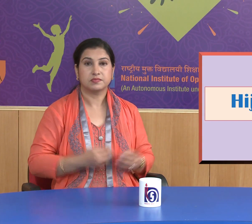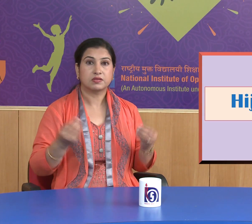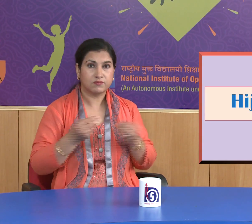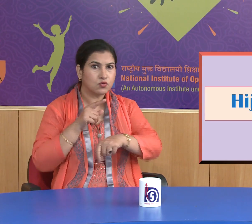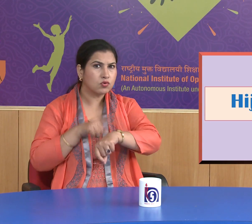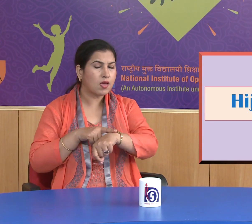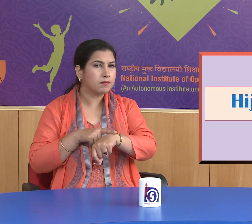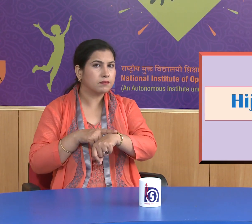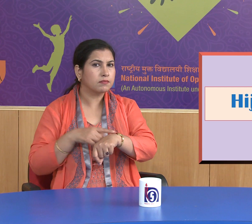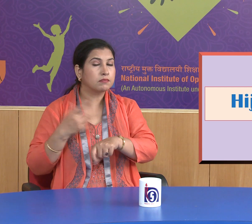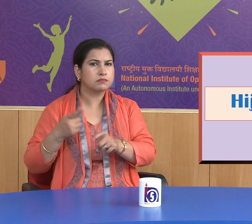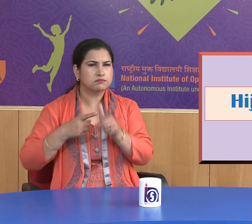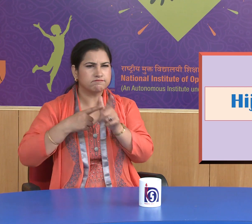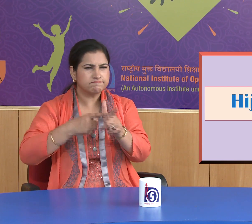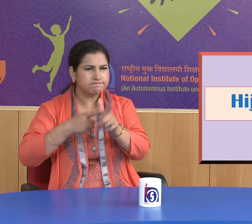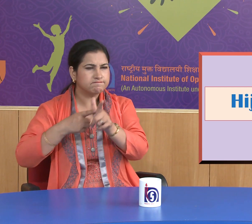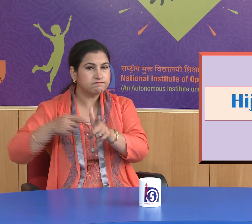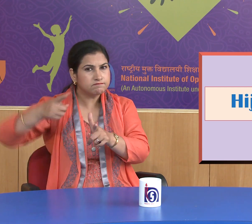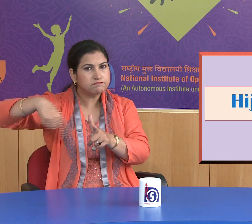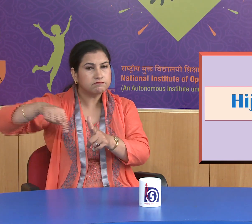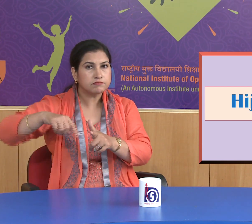Sometimes terrorists hijack planes,